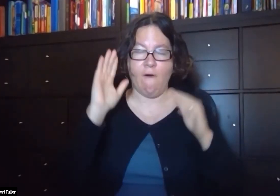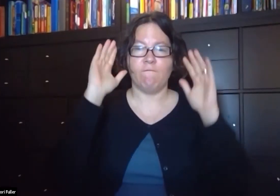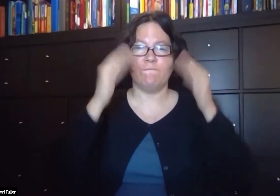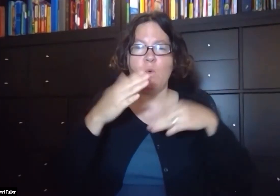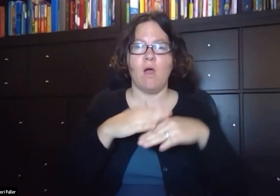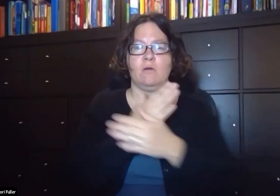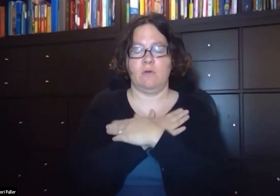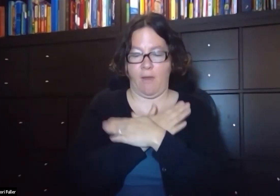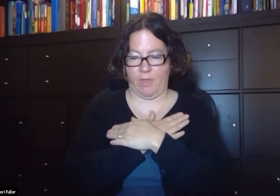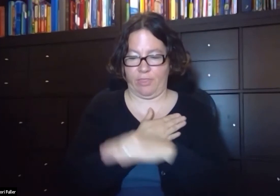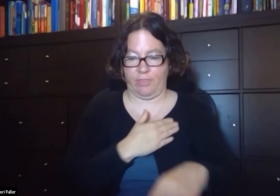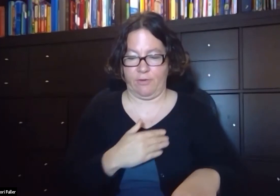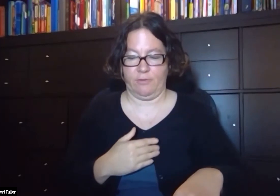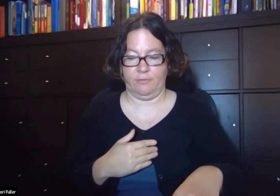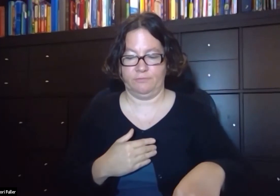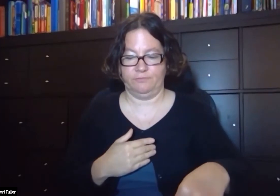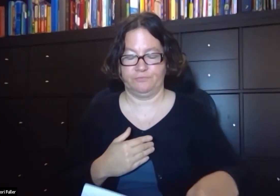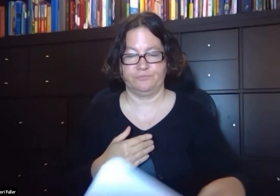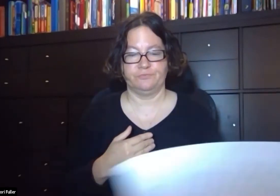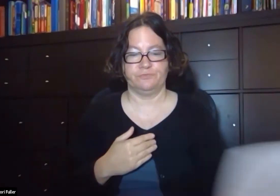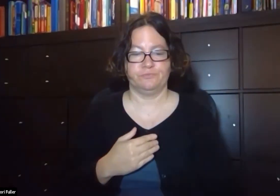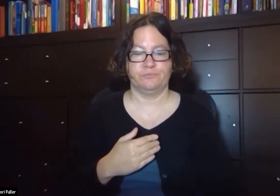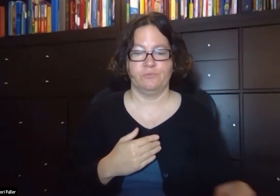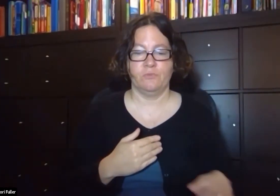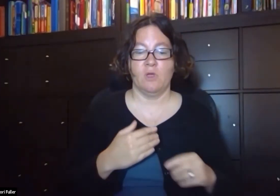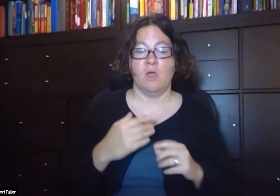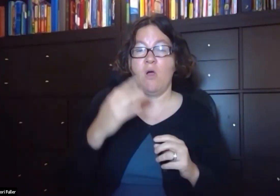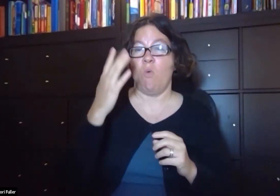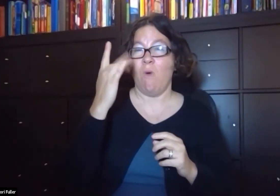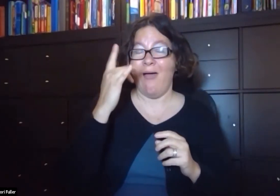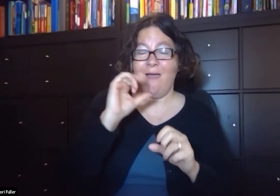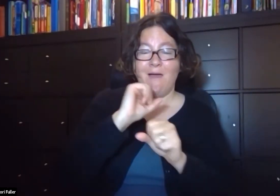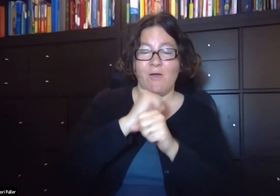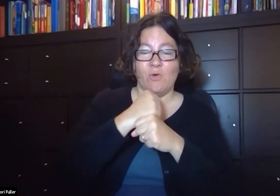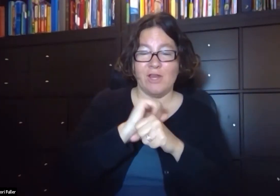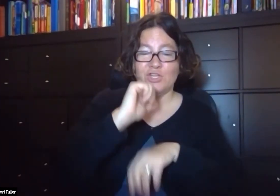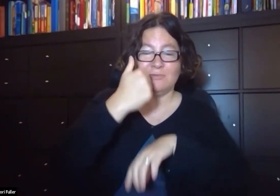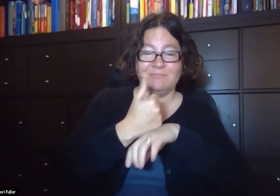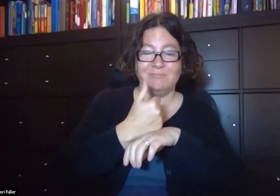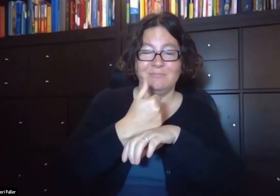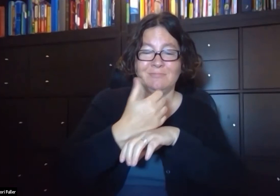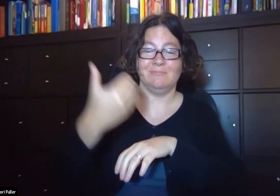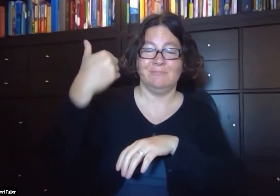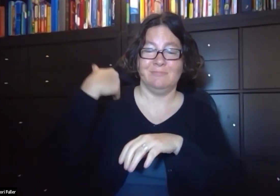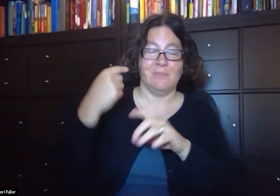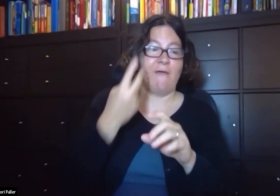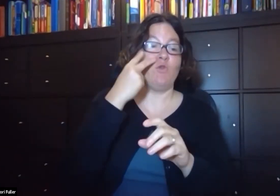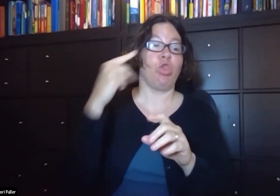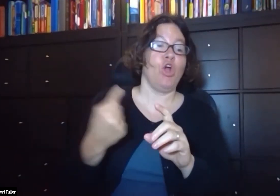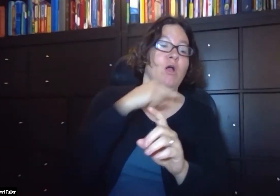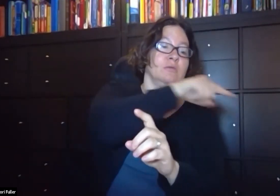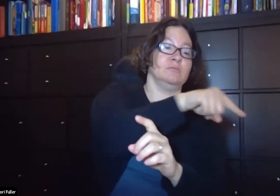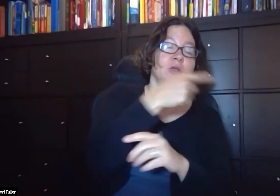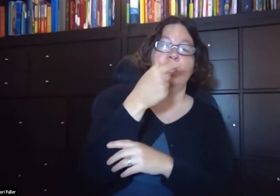And there were many laws that they discussed and debated. But today I would like for us to look at the law of the